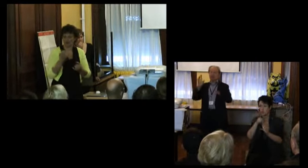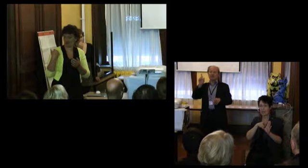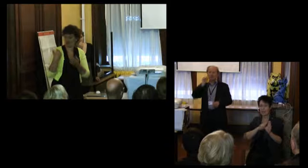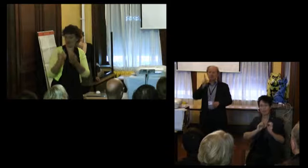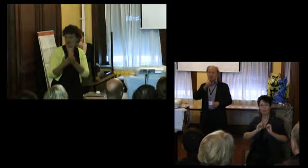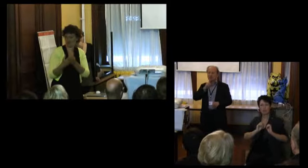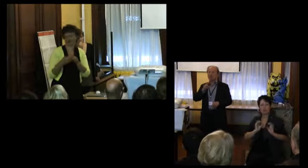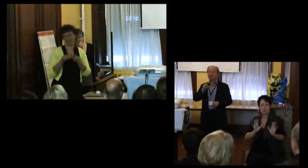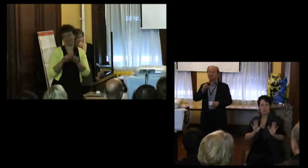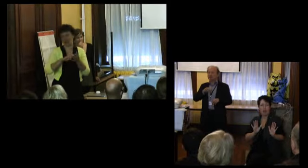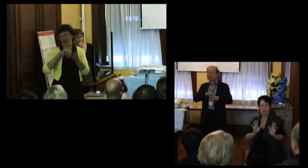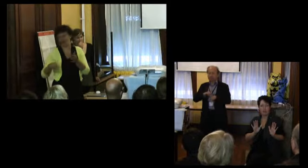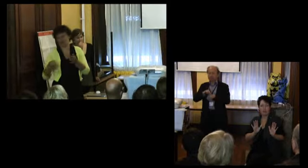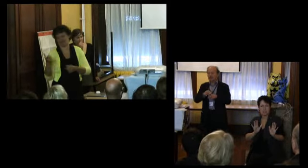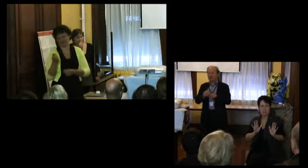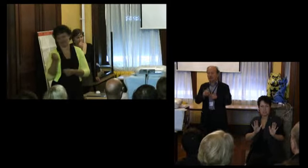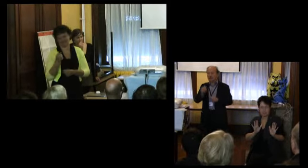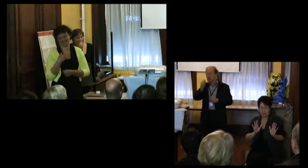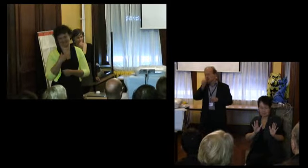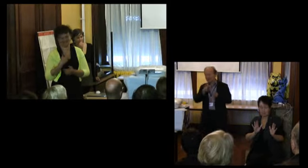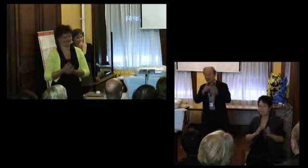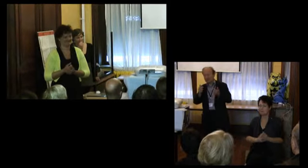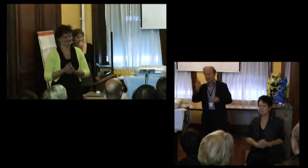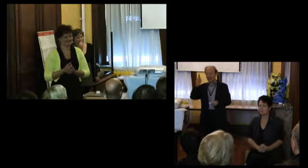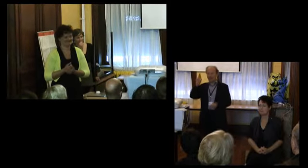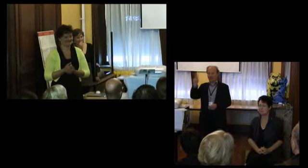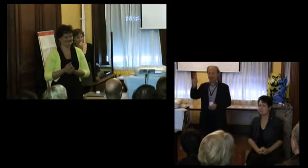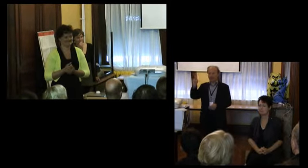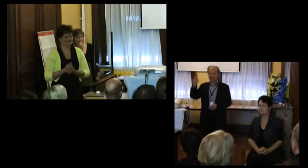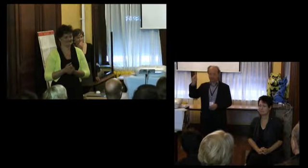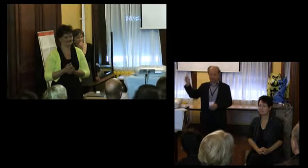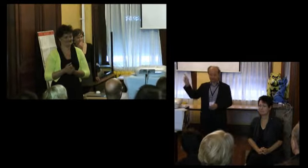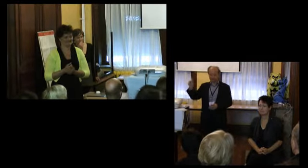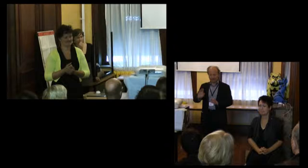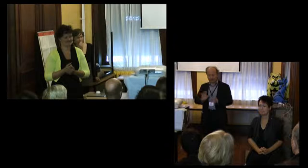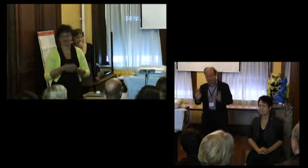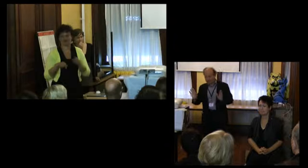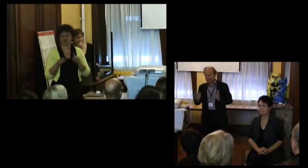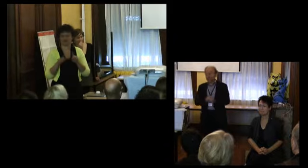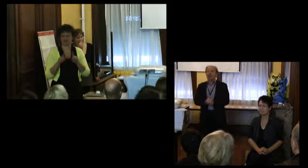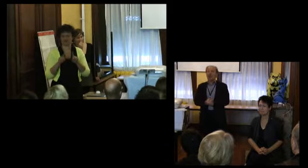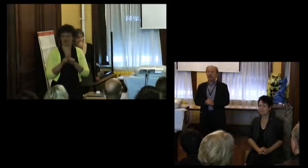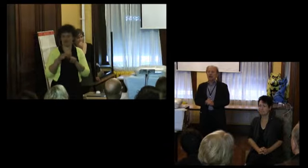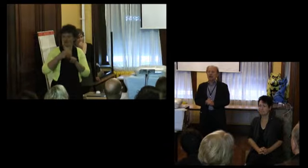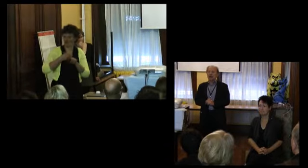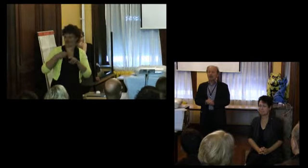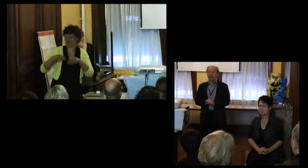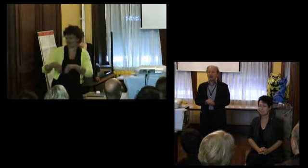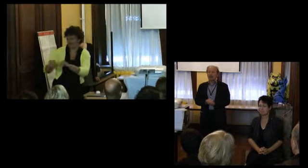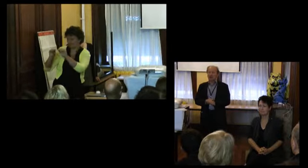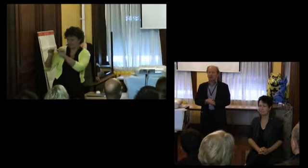retired, so I know 7 different guides in Paris.